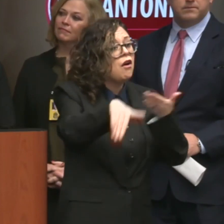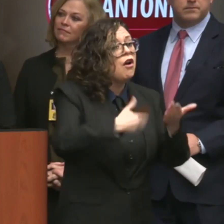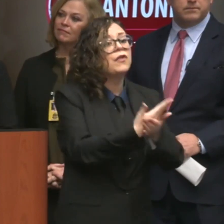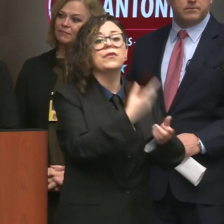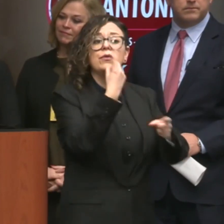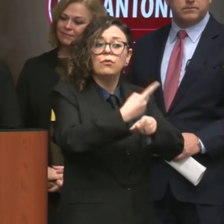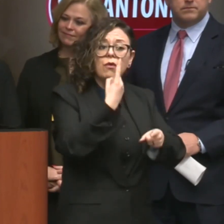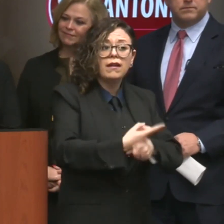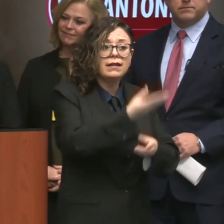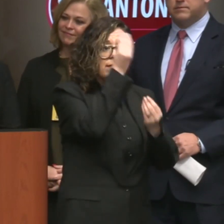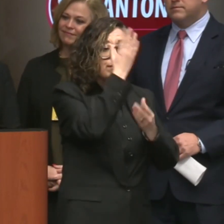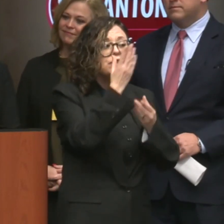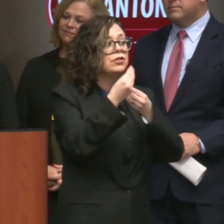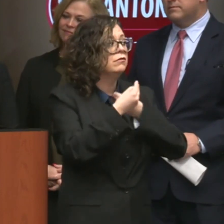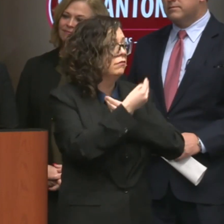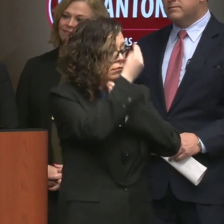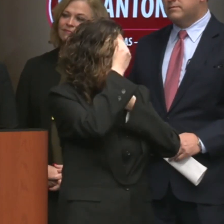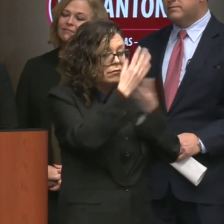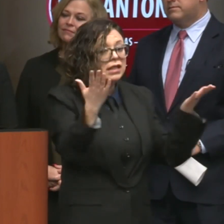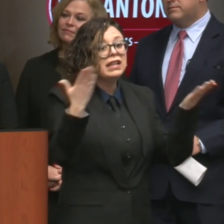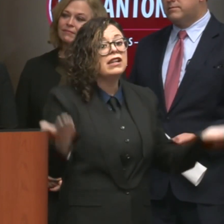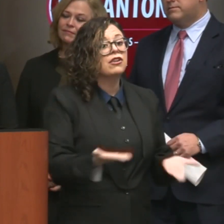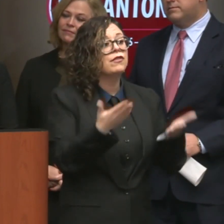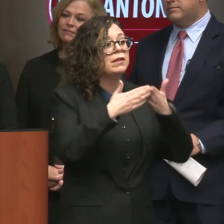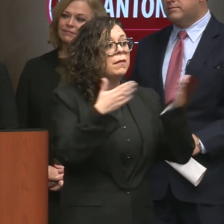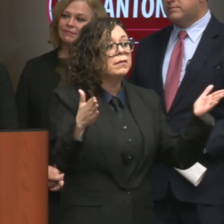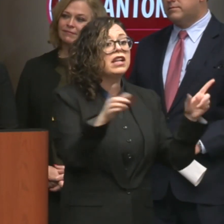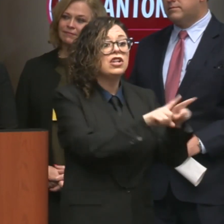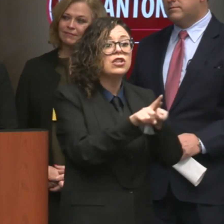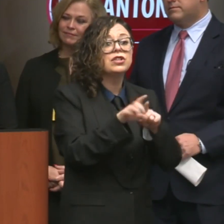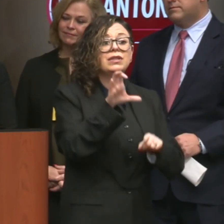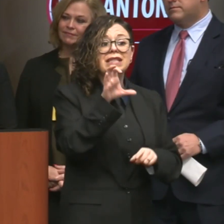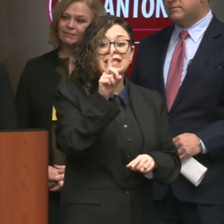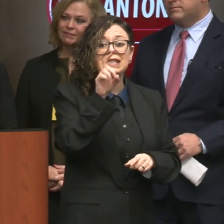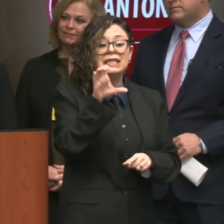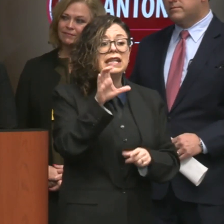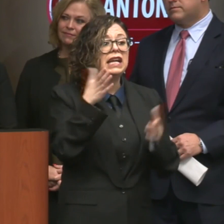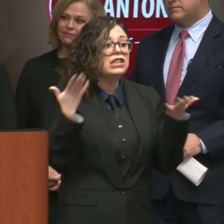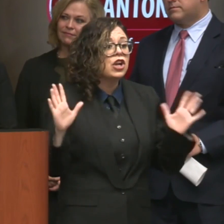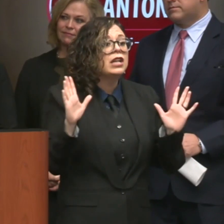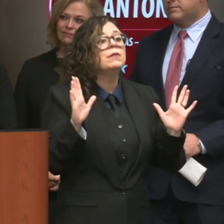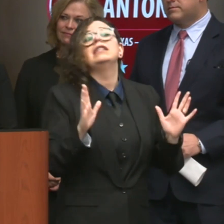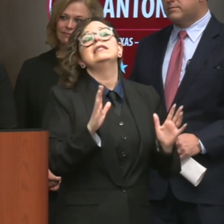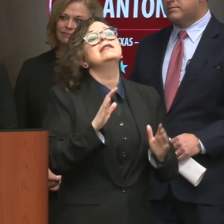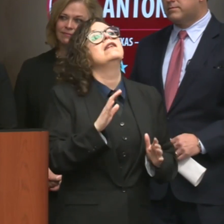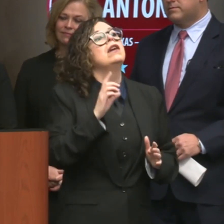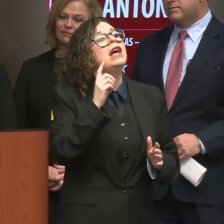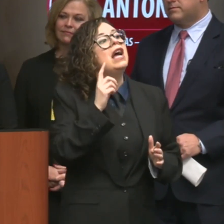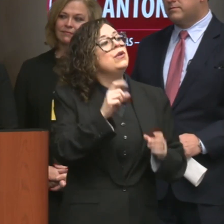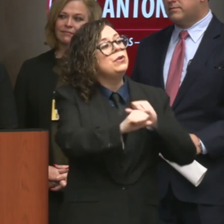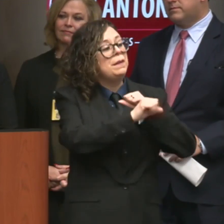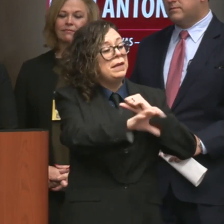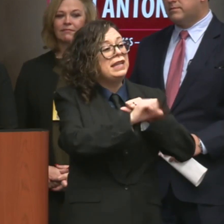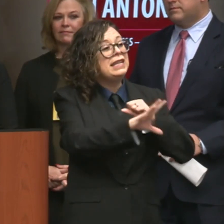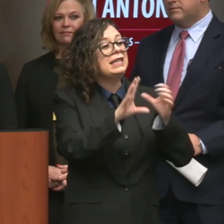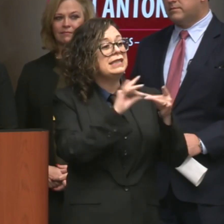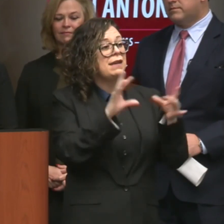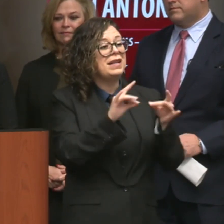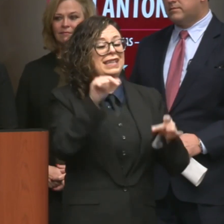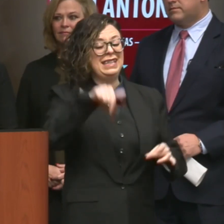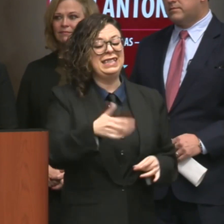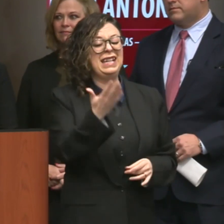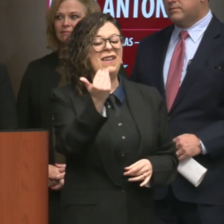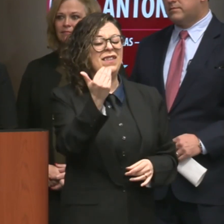viewers and to the public. So as you know, CDC released a media statement this morning confirming the 15th case